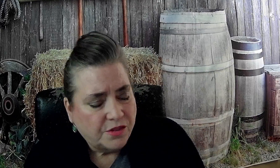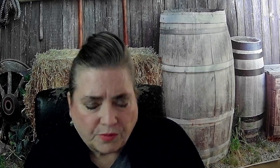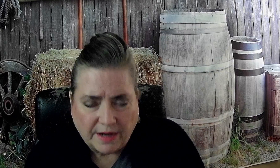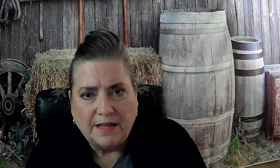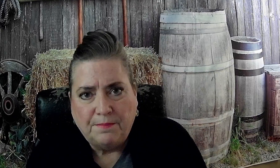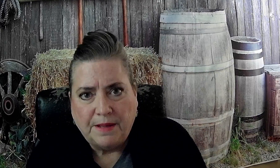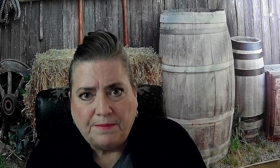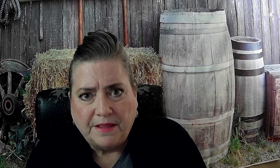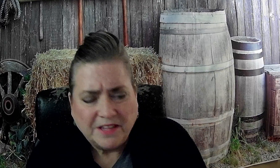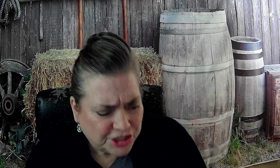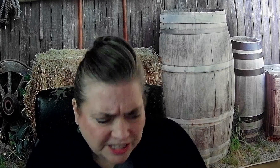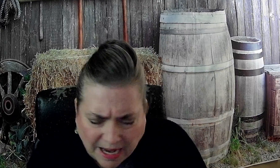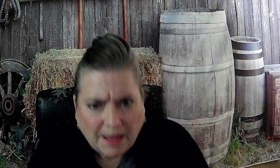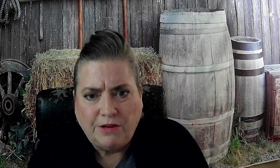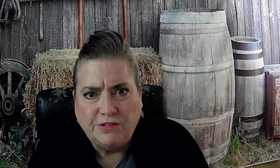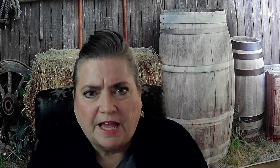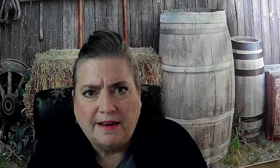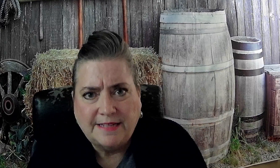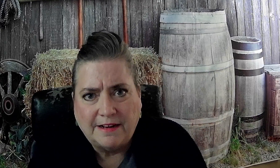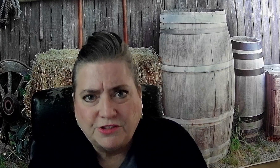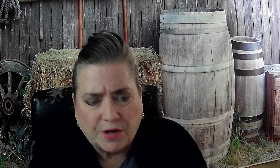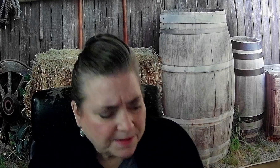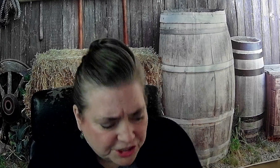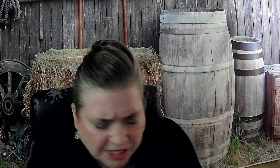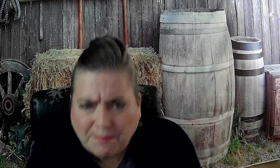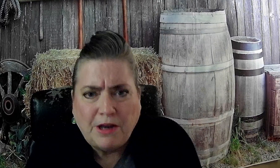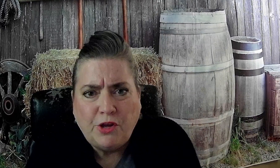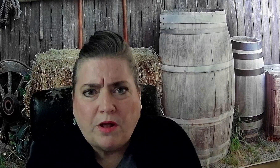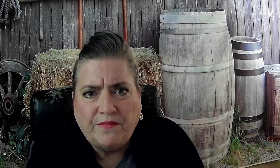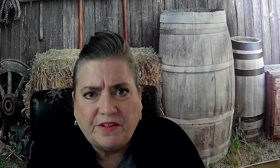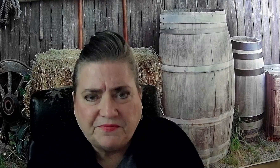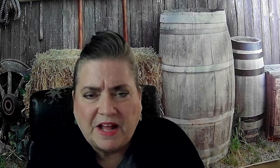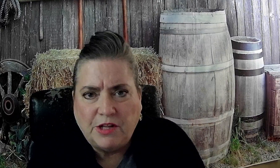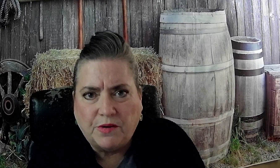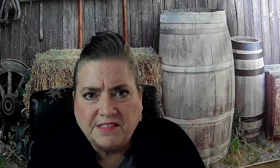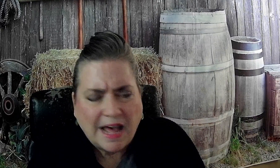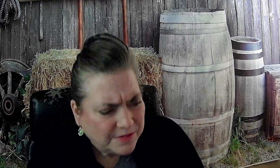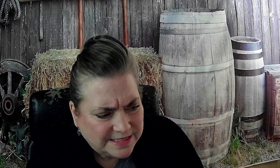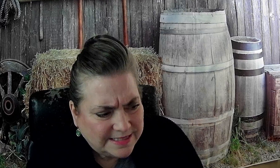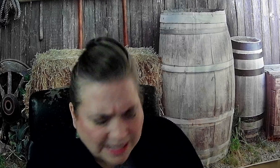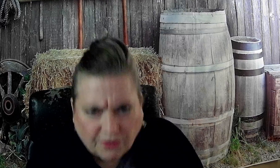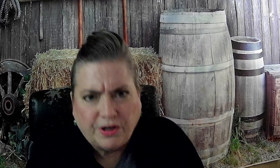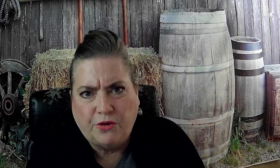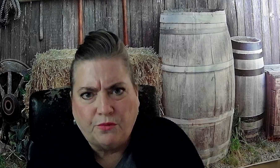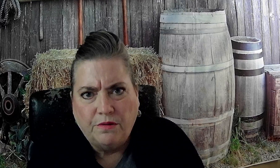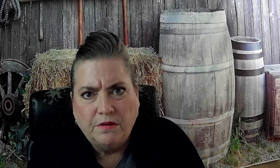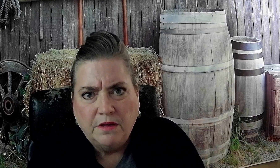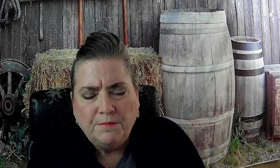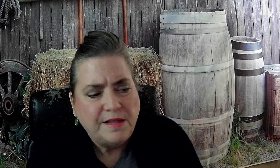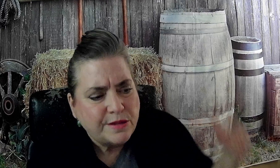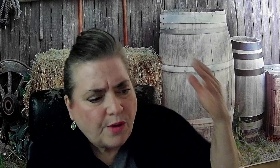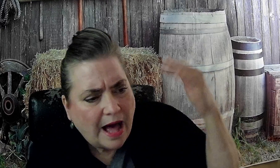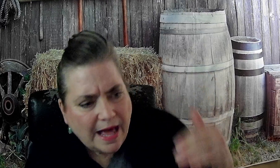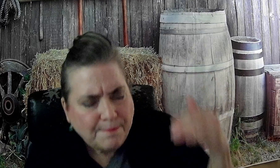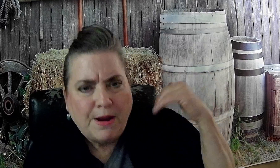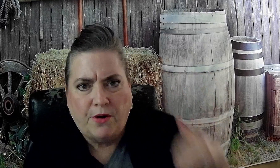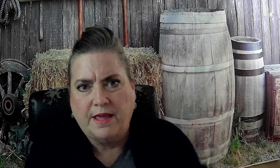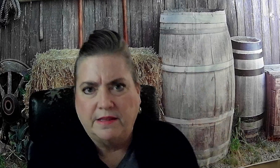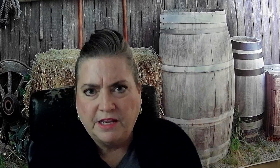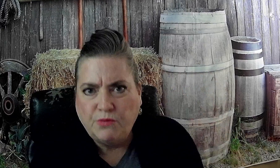Threatening a bloodbath. Shame on you, Donald Trump, and shame on you, all of his followers. How dare you be so un-American that you would